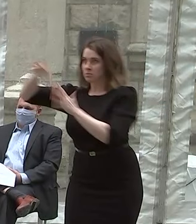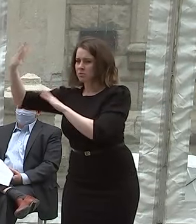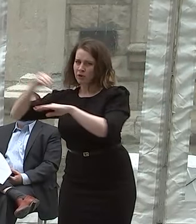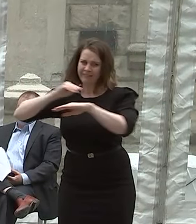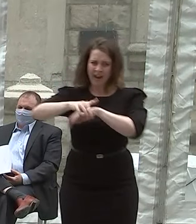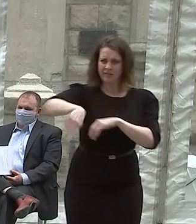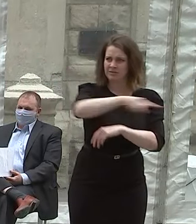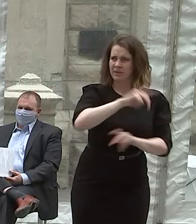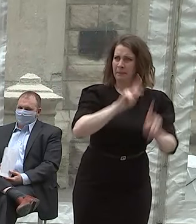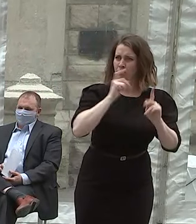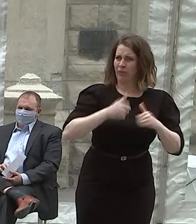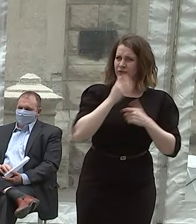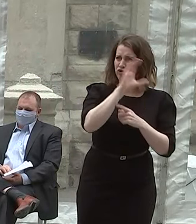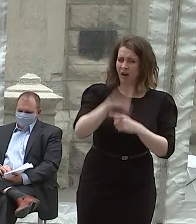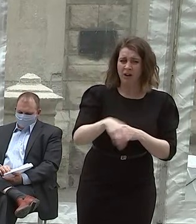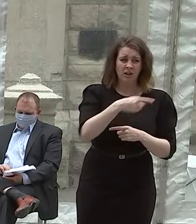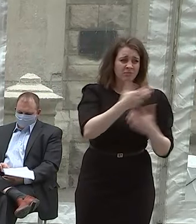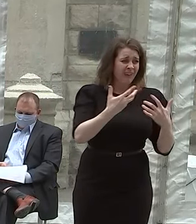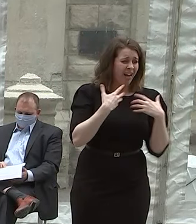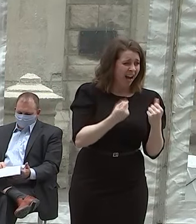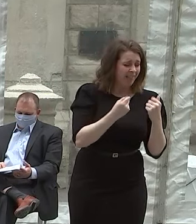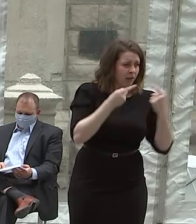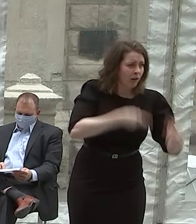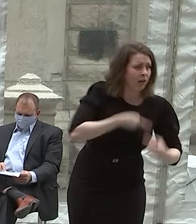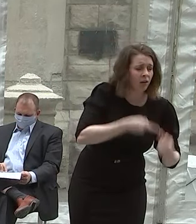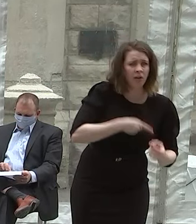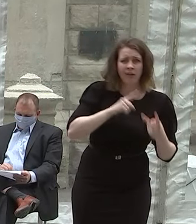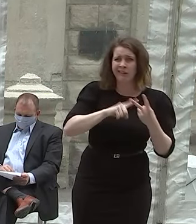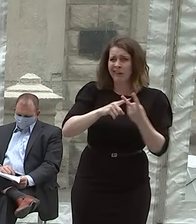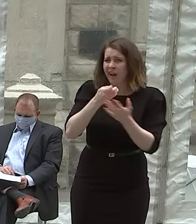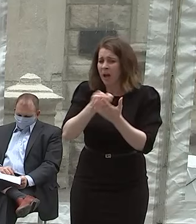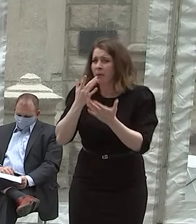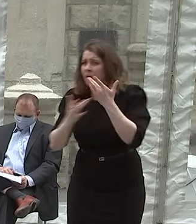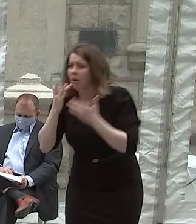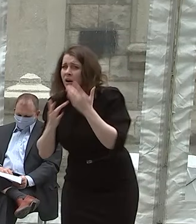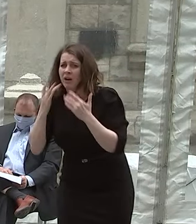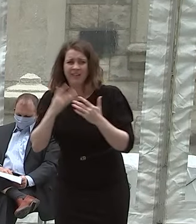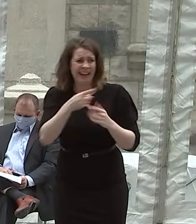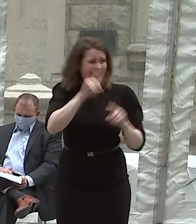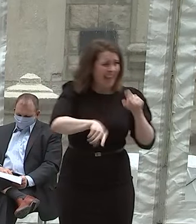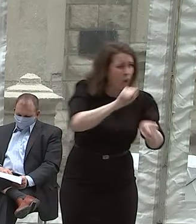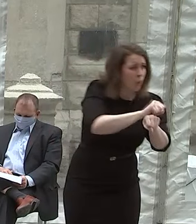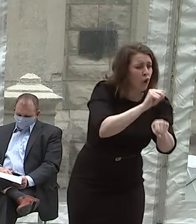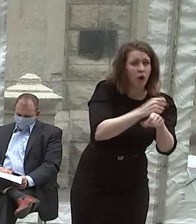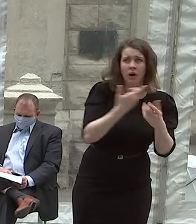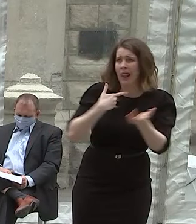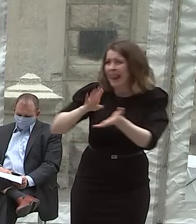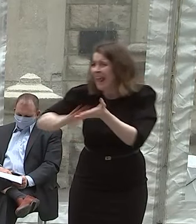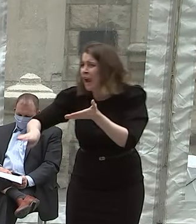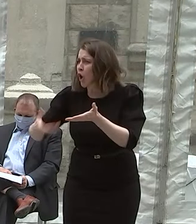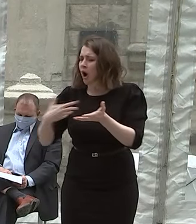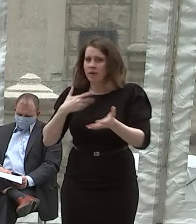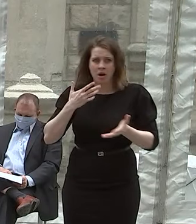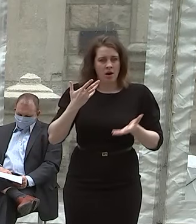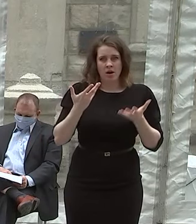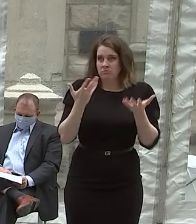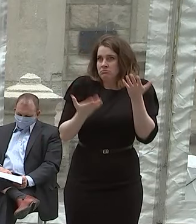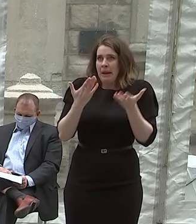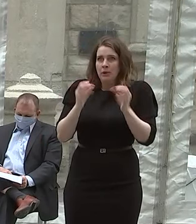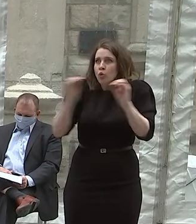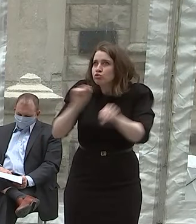who are facing health challenges to the economic hardship that has come from being unable to work or being laid off or